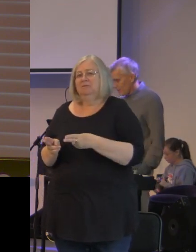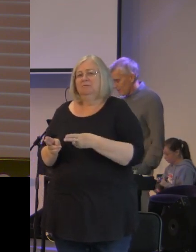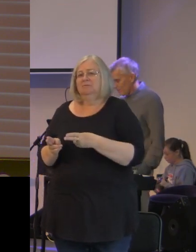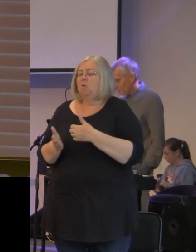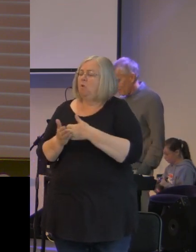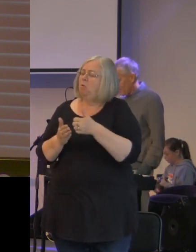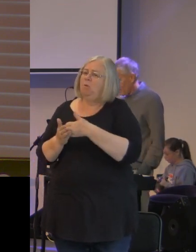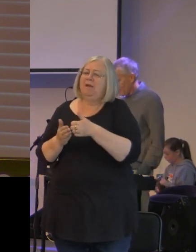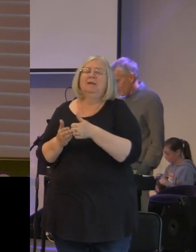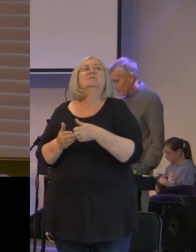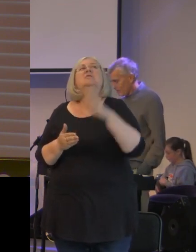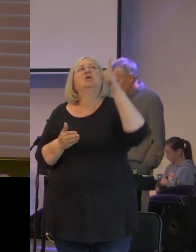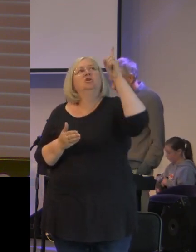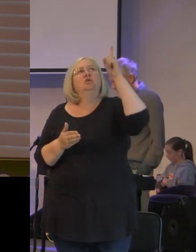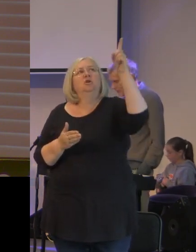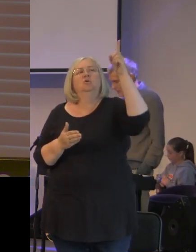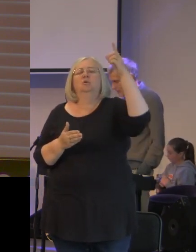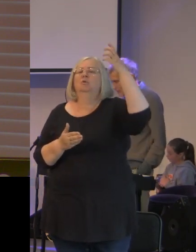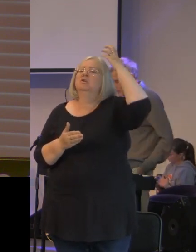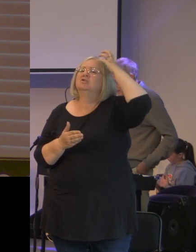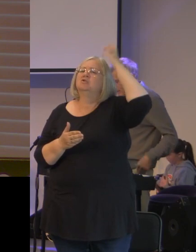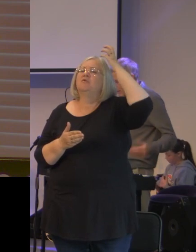God.